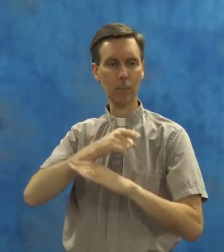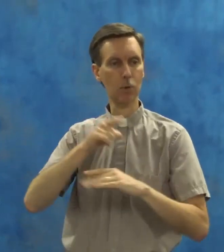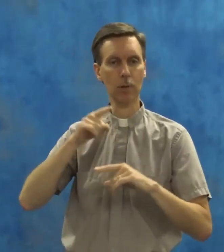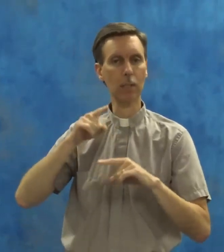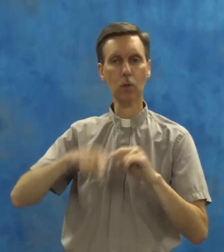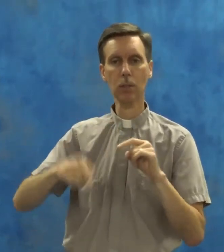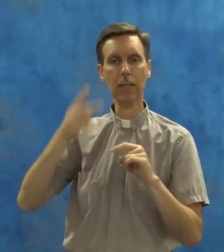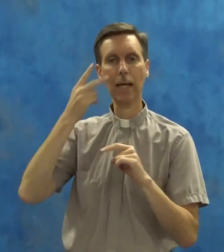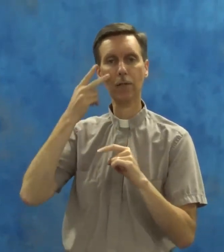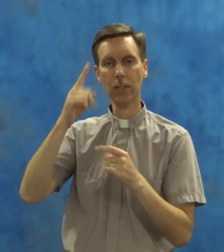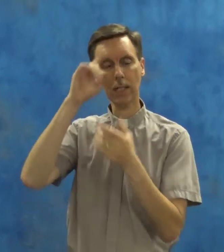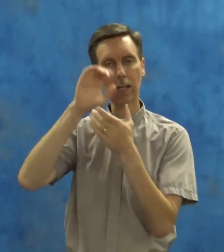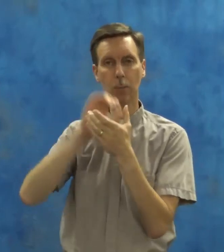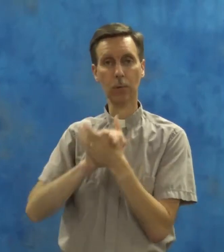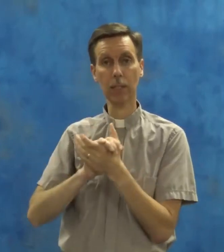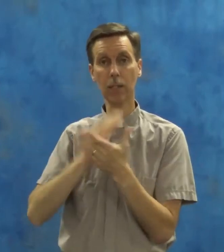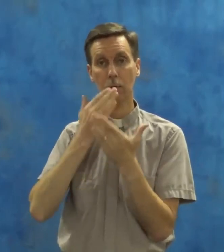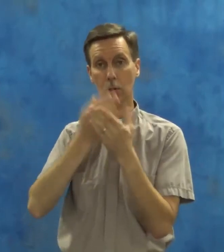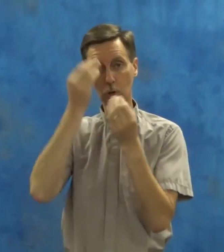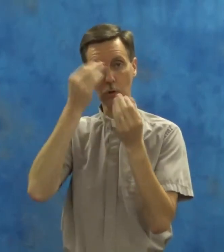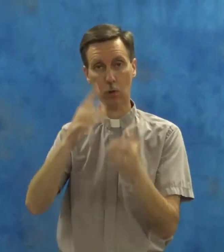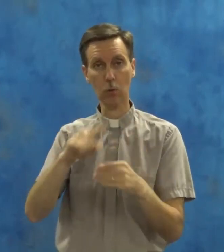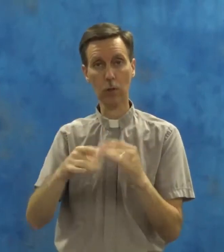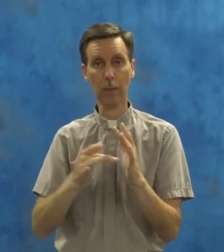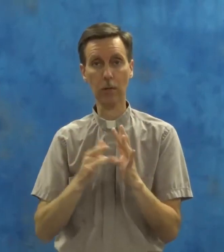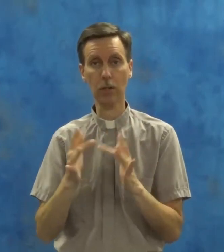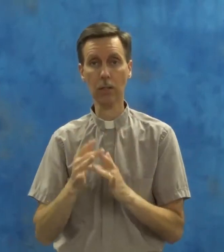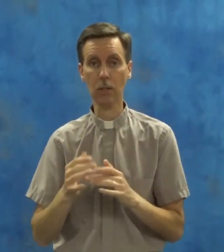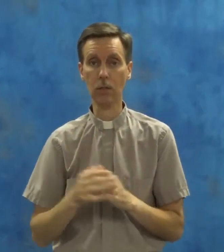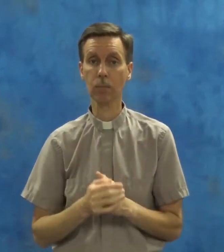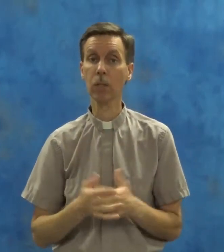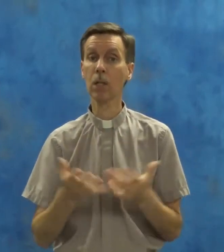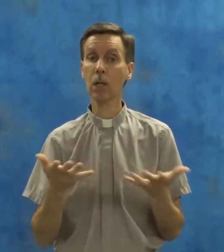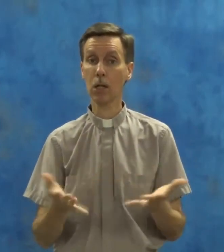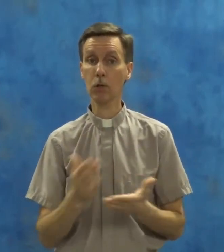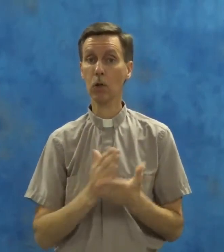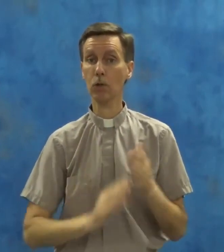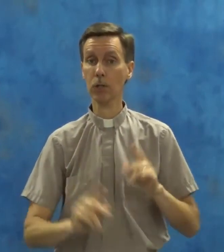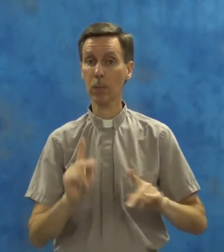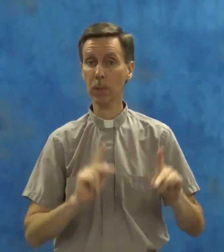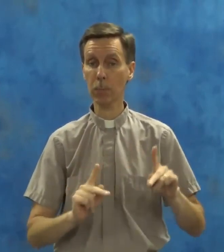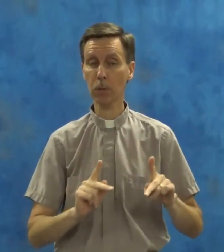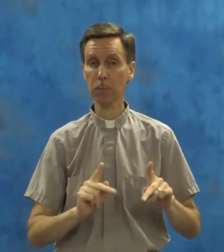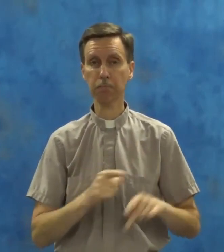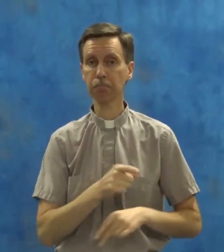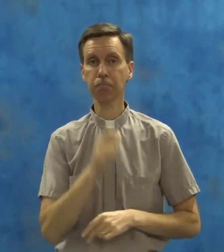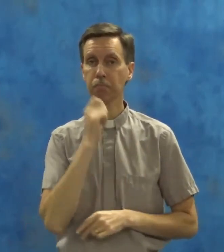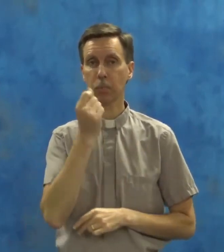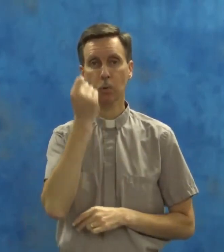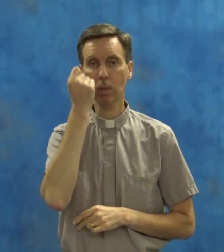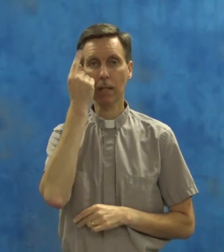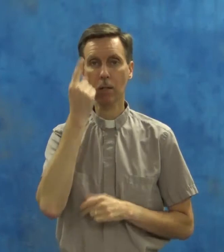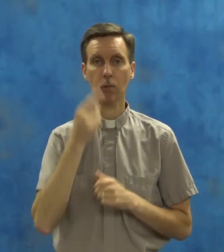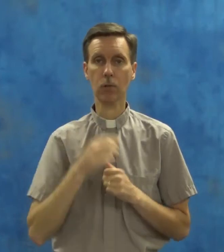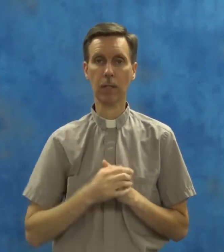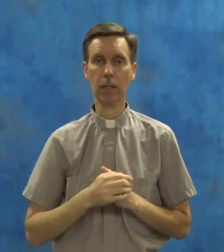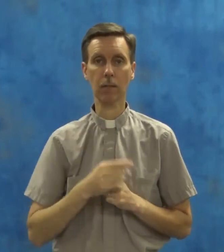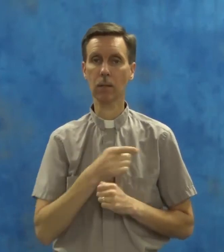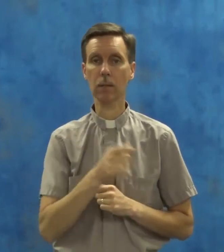so they could not see and believe the good news about Jesus. And so some people do not understand. They